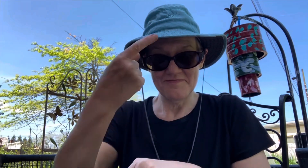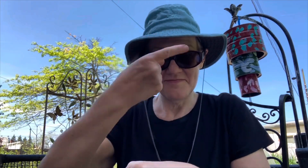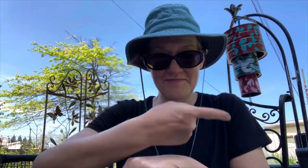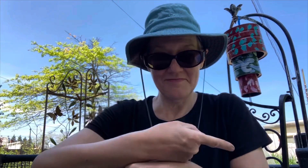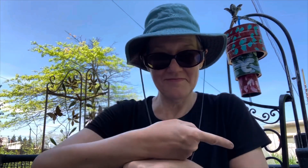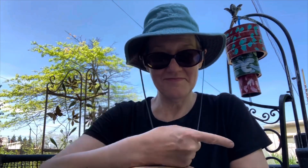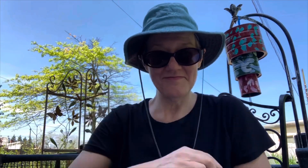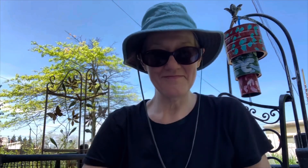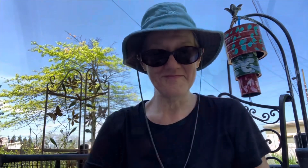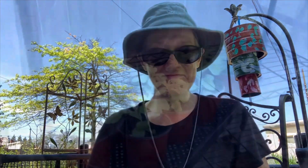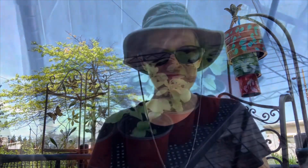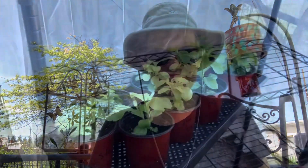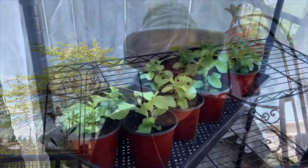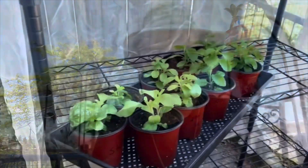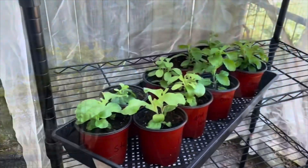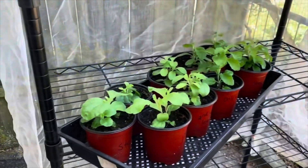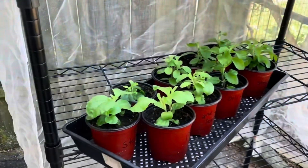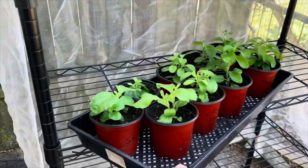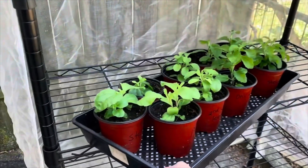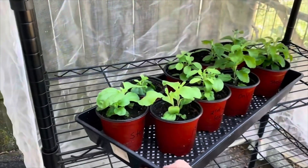10 days.